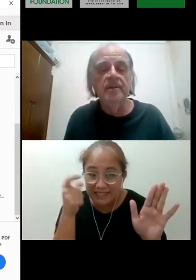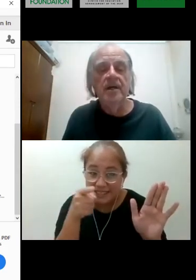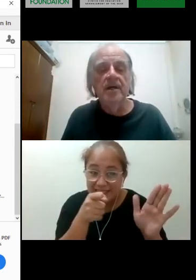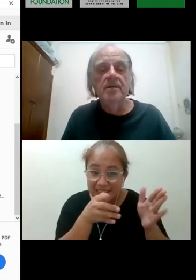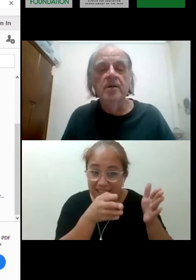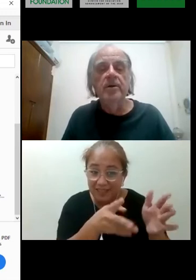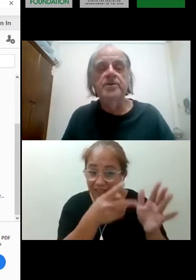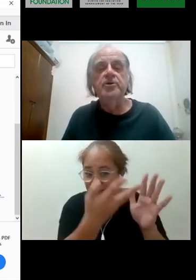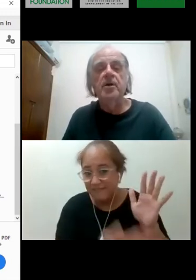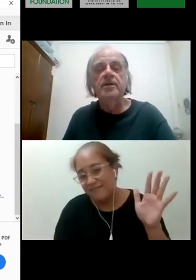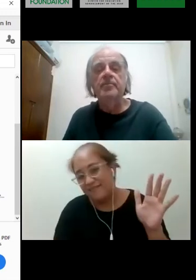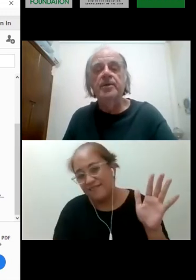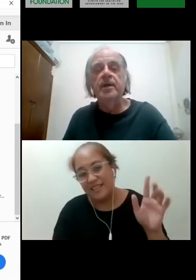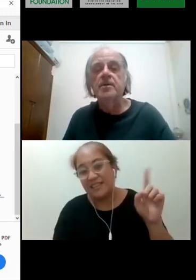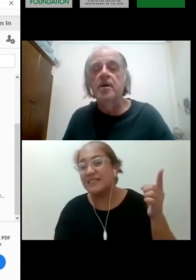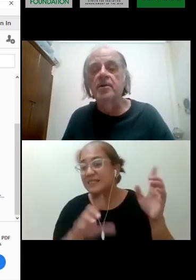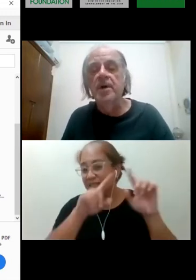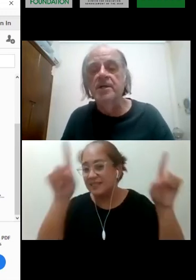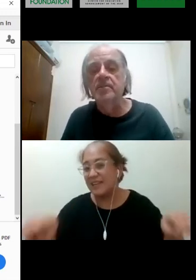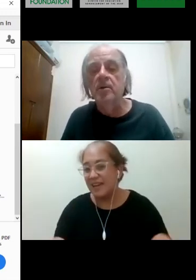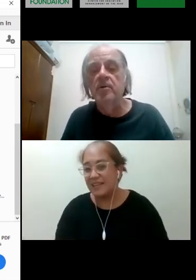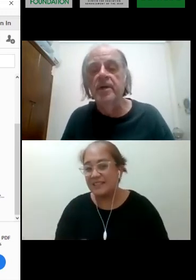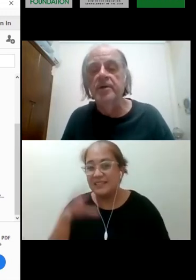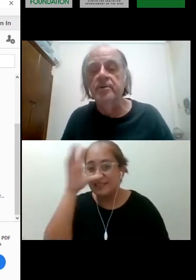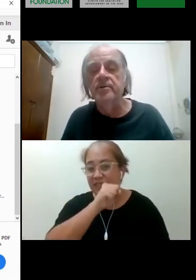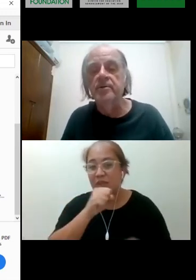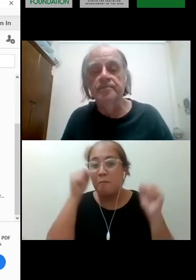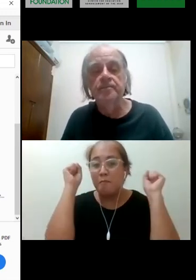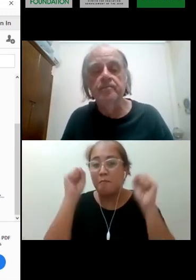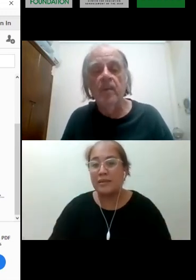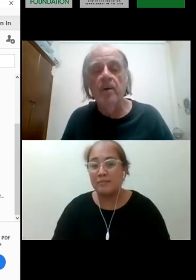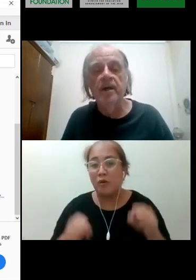Okay? So here's a chart that predicts all possible